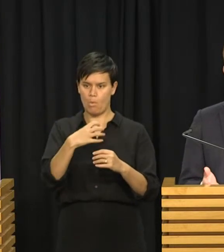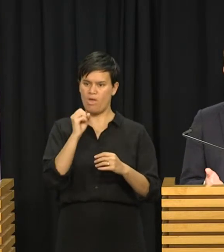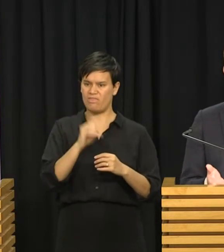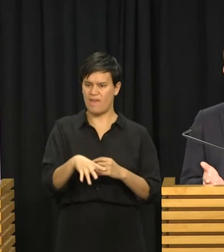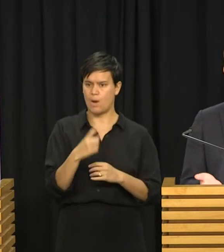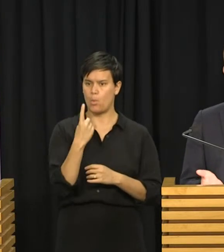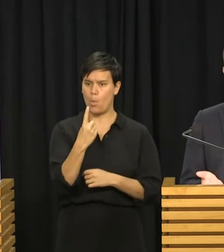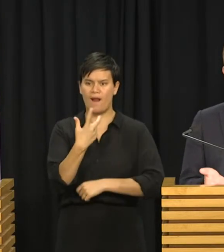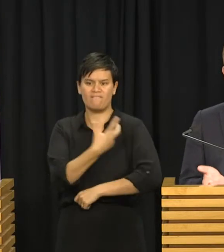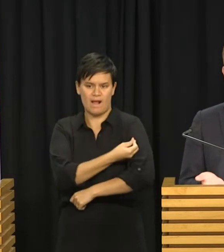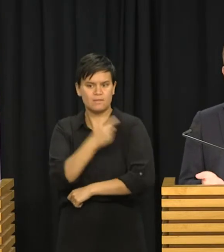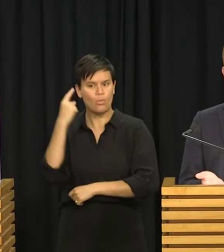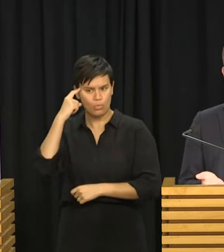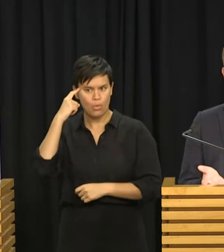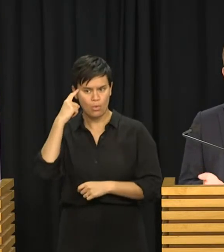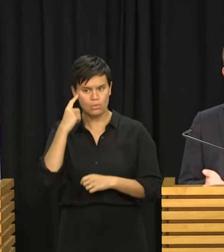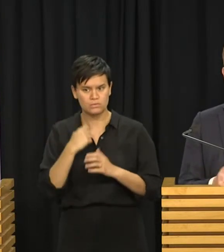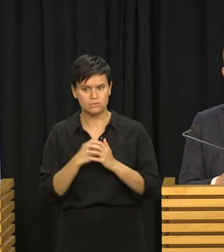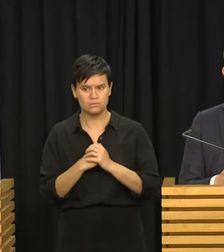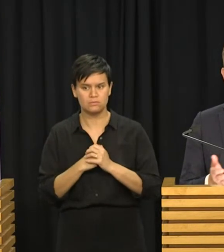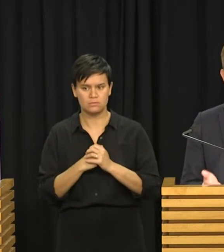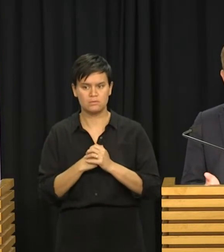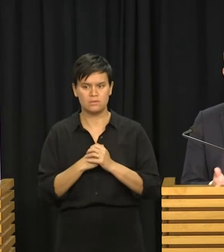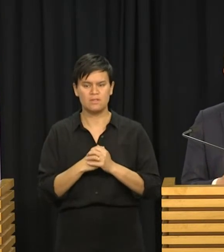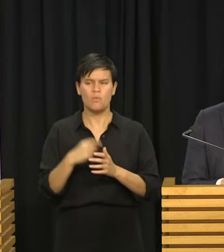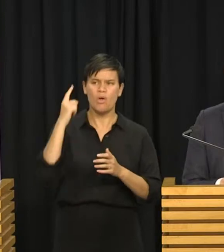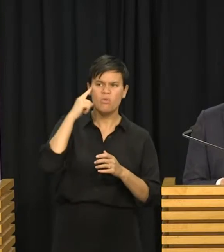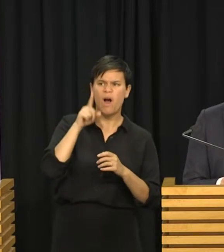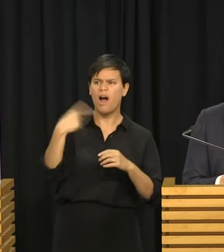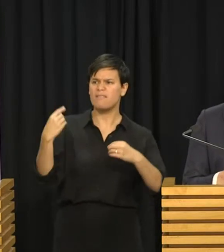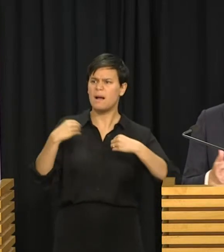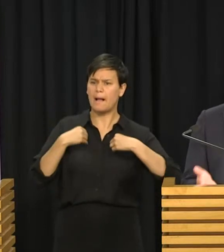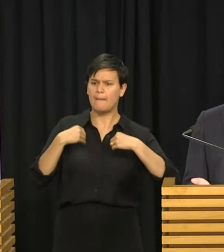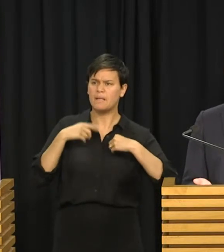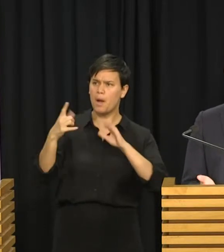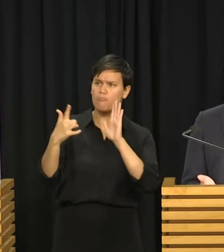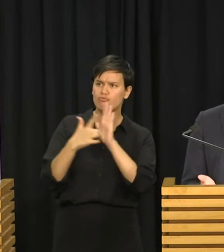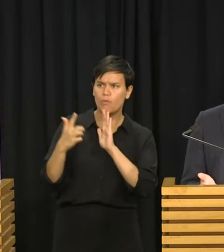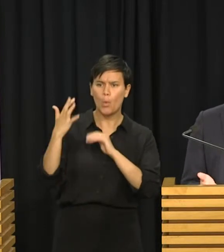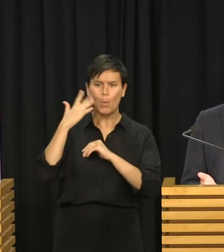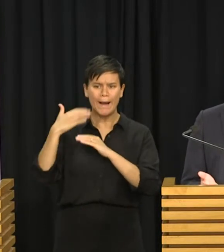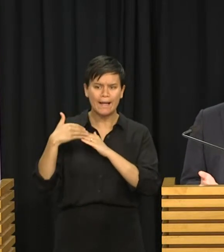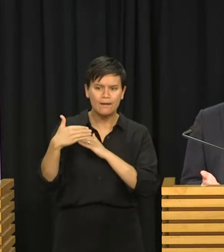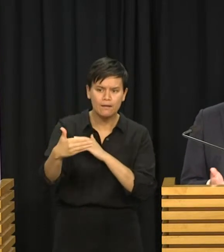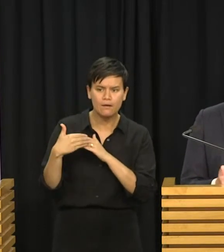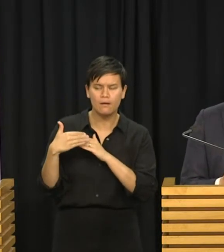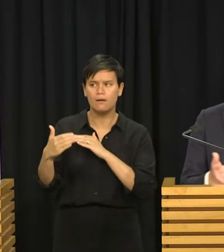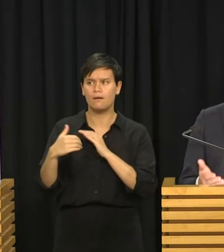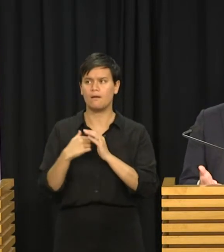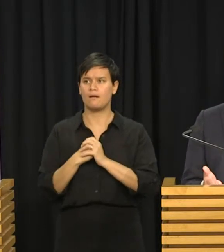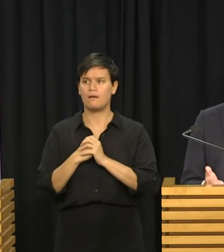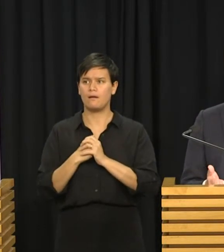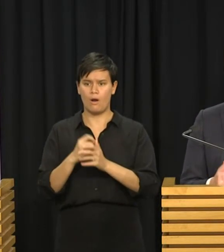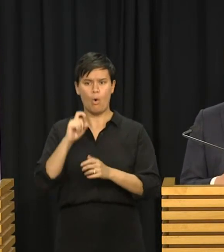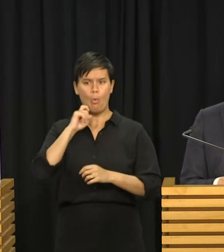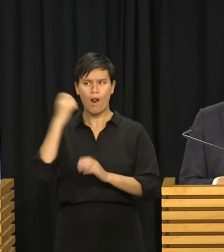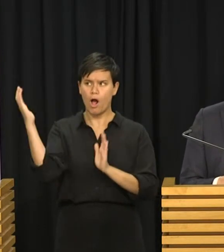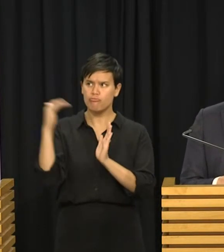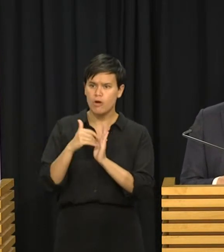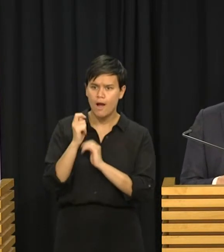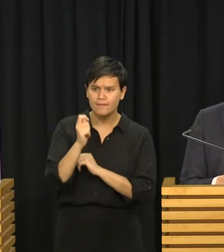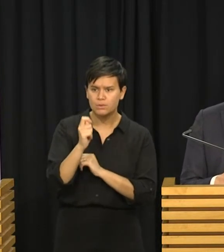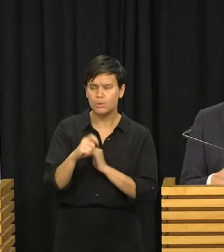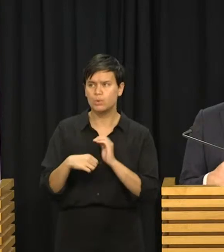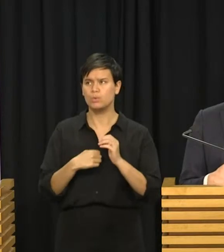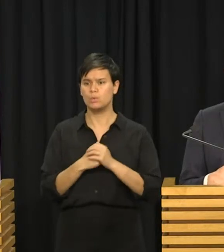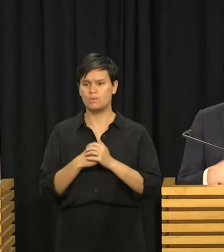at where we were at with the approvals for the other vaccines and how long they may take, whether they were likely to be done in a timely manner.